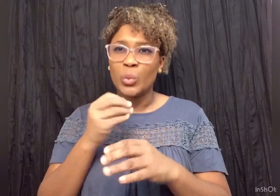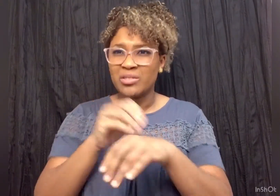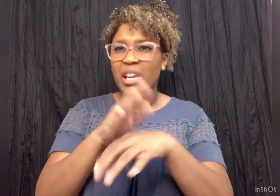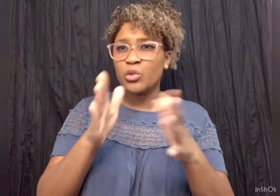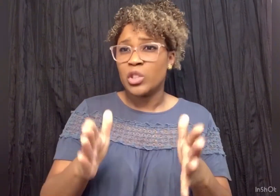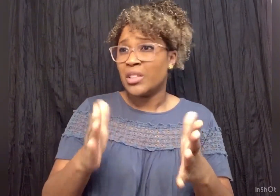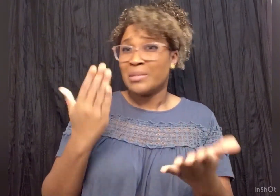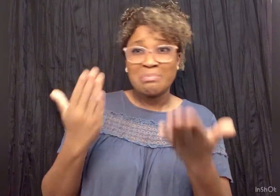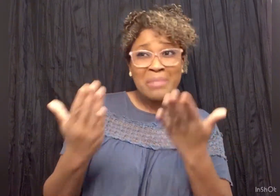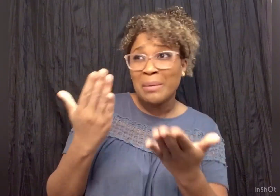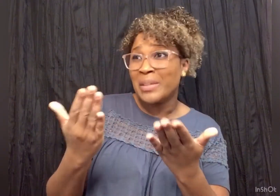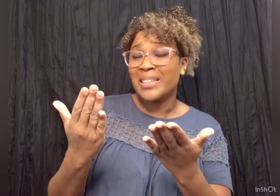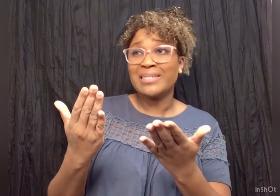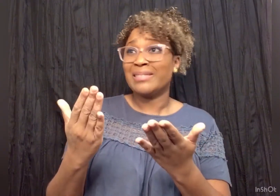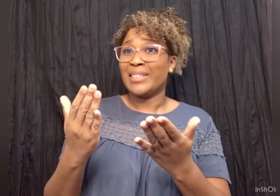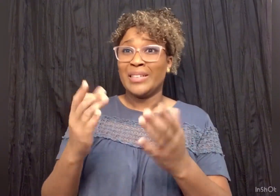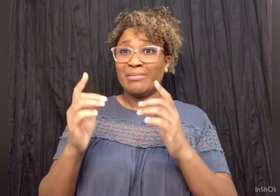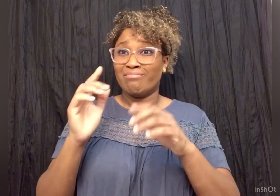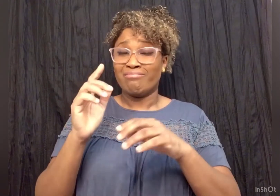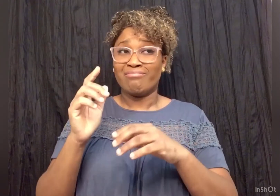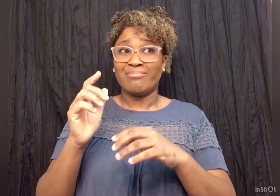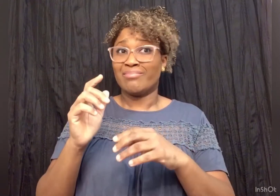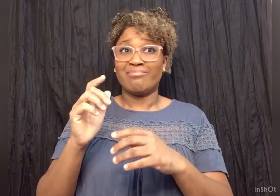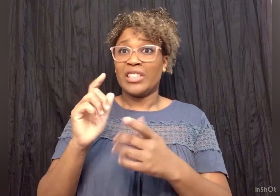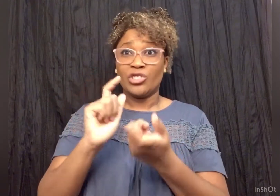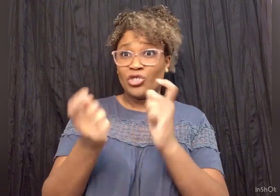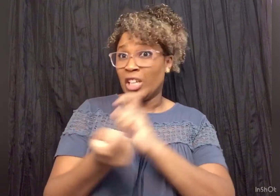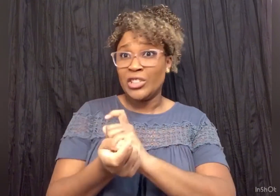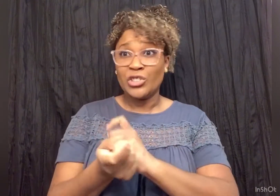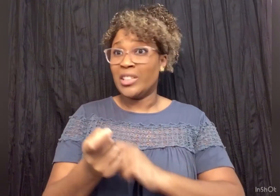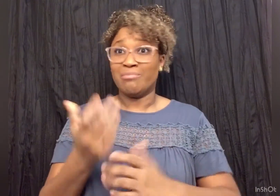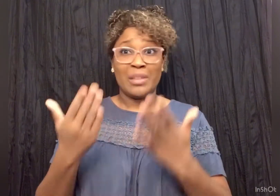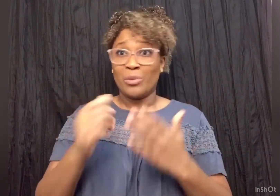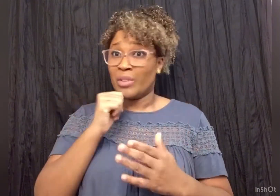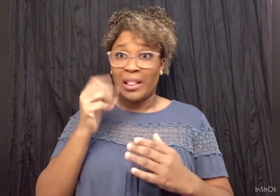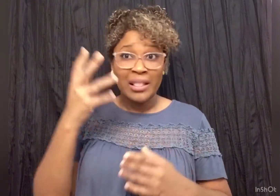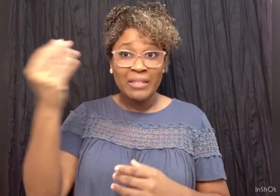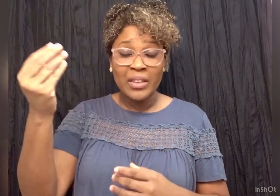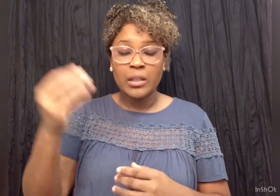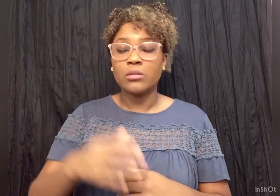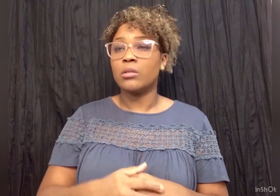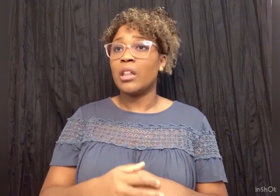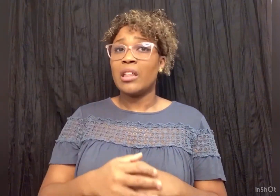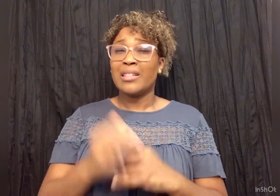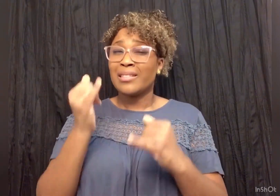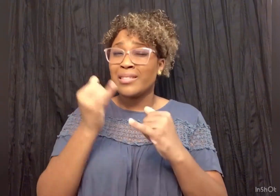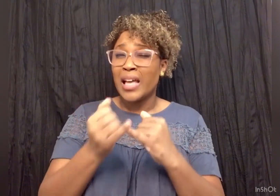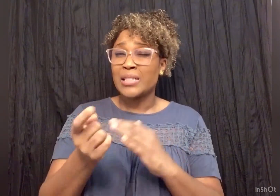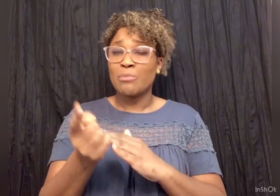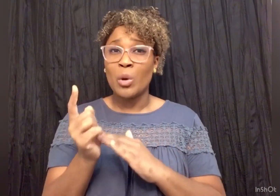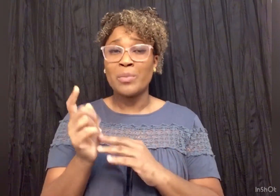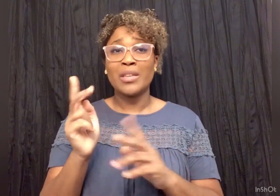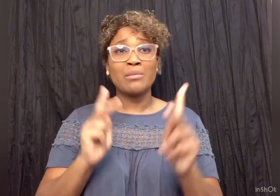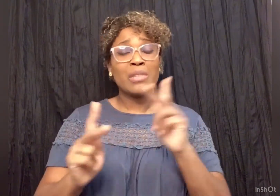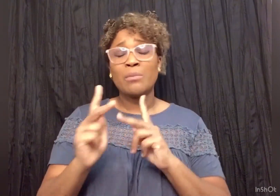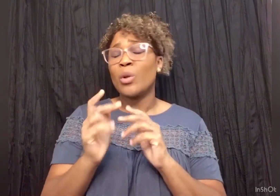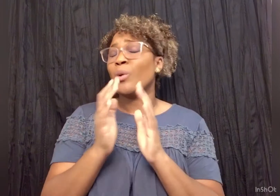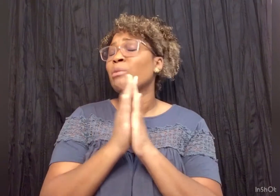been rescinded. To the last moment, people clung to hope. The women were